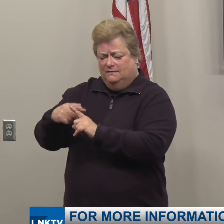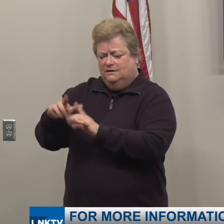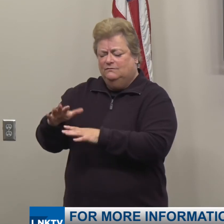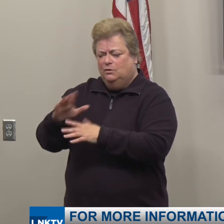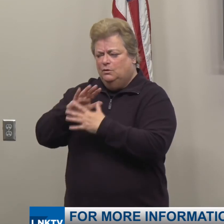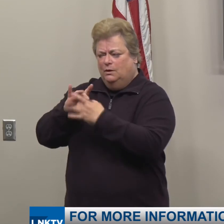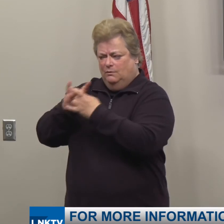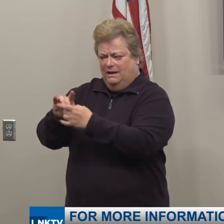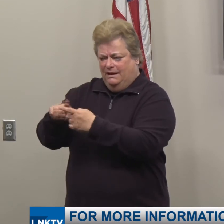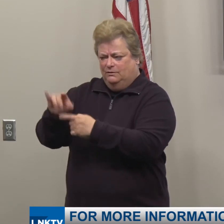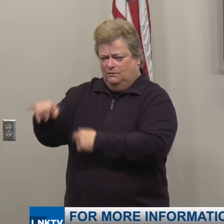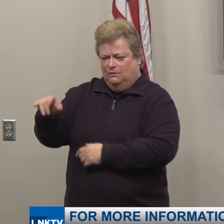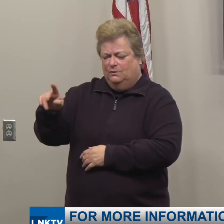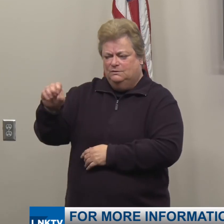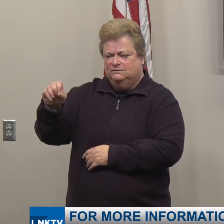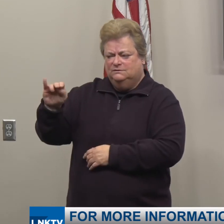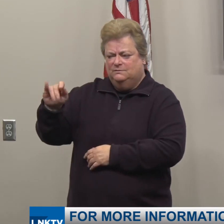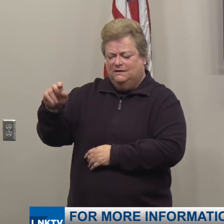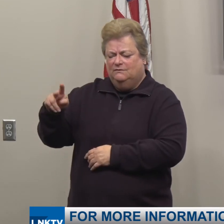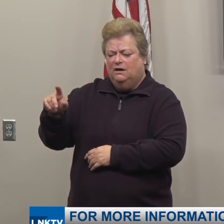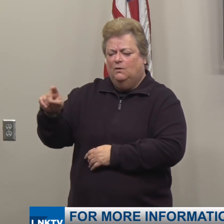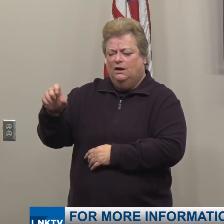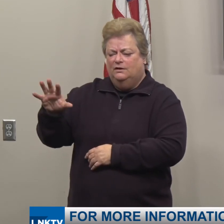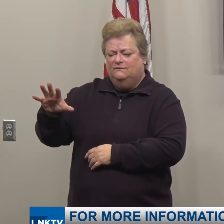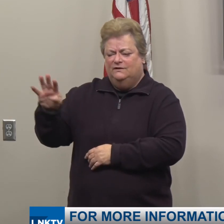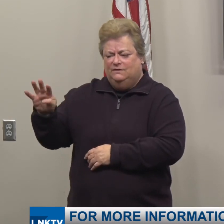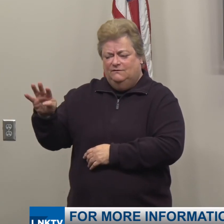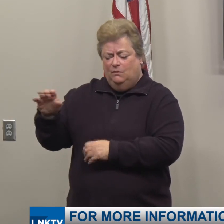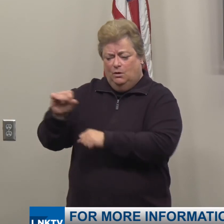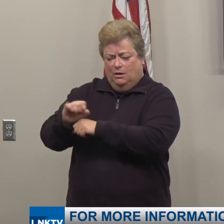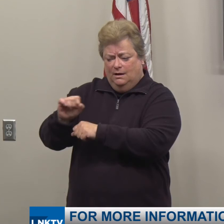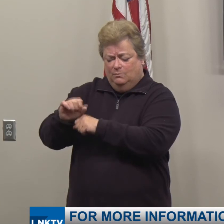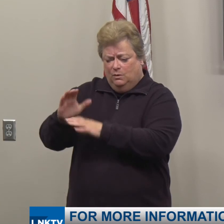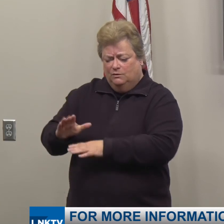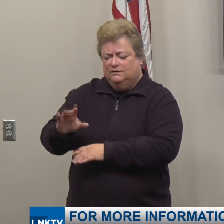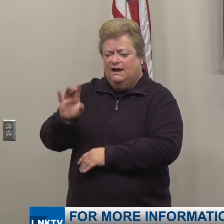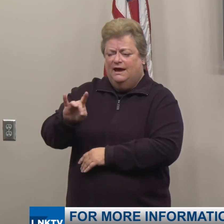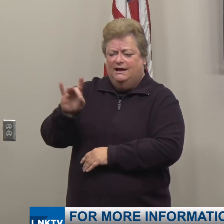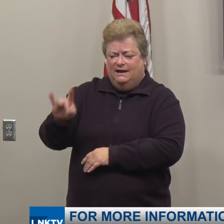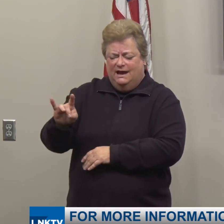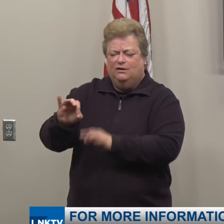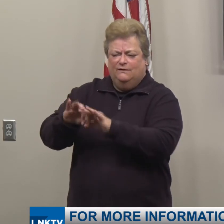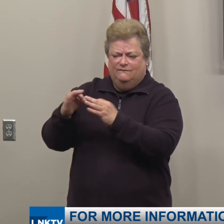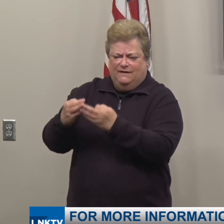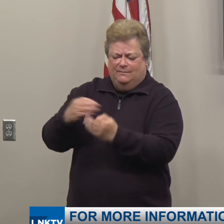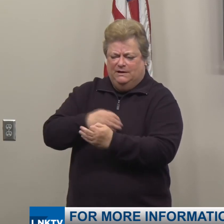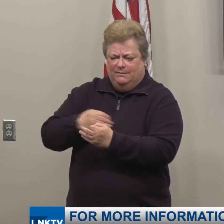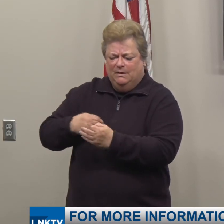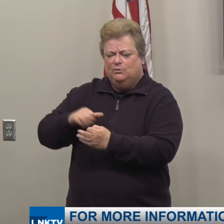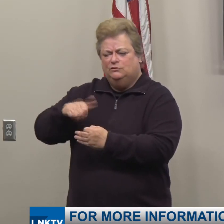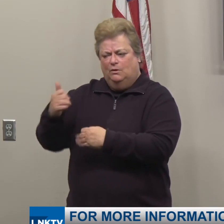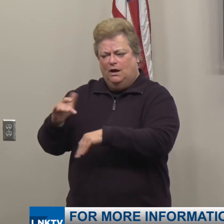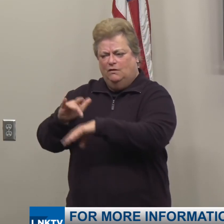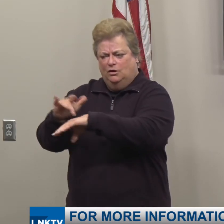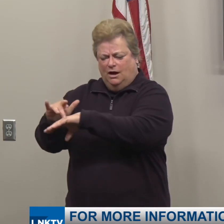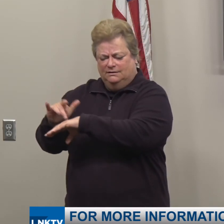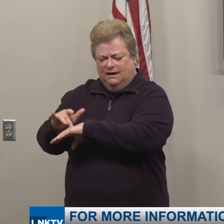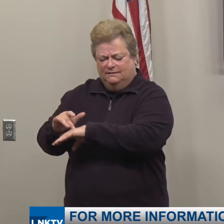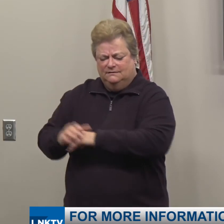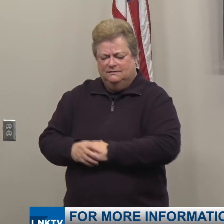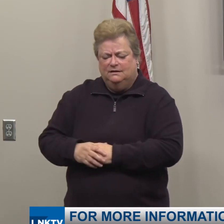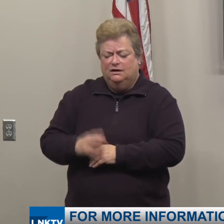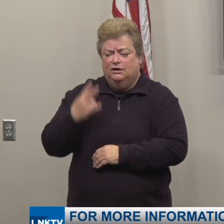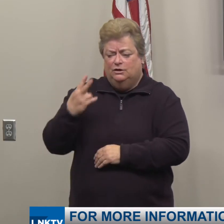plant, 154 employees at the plant, and 88 are family members or other direct contacts. And